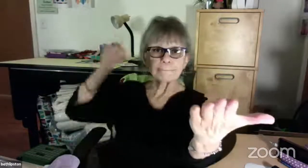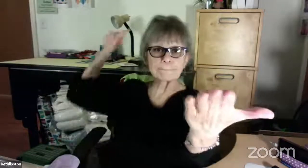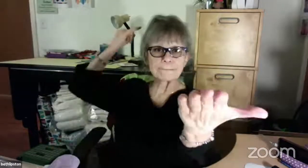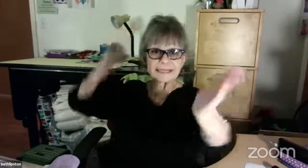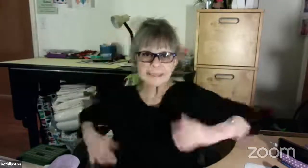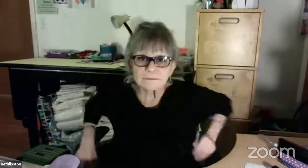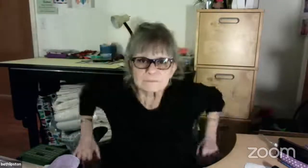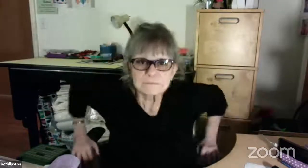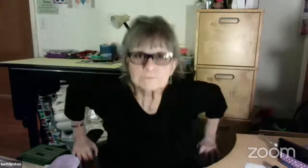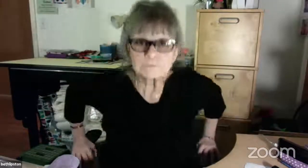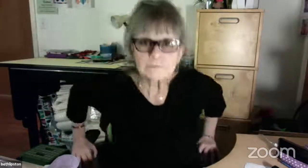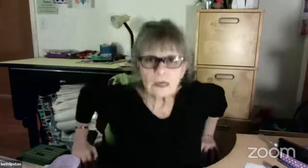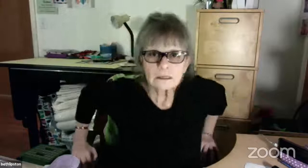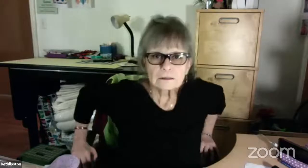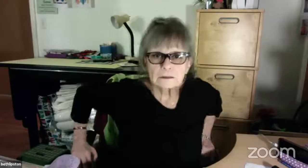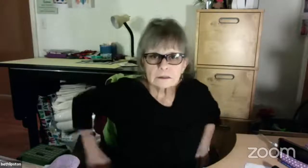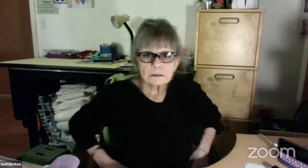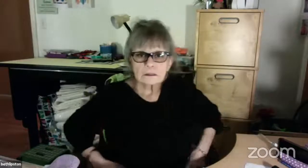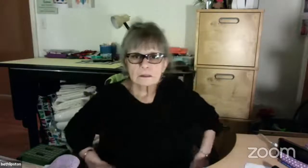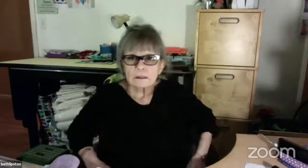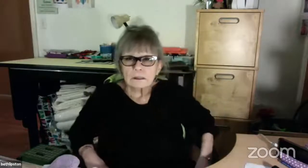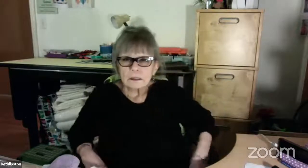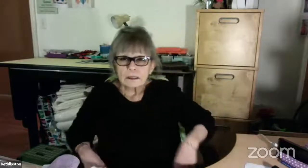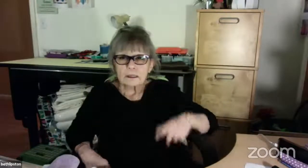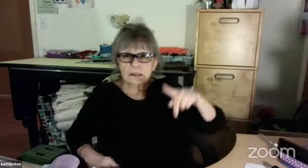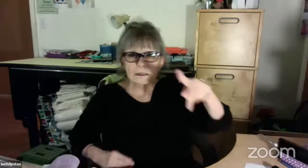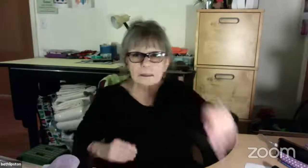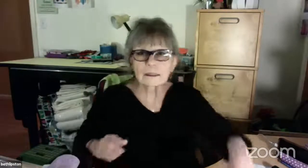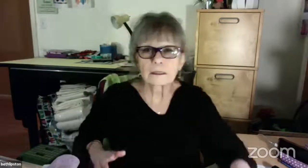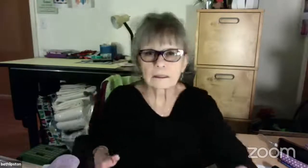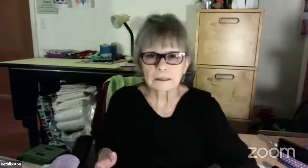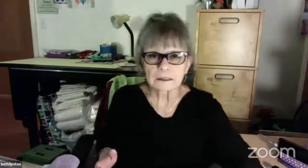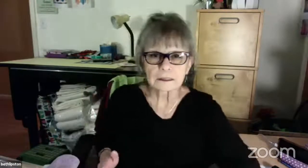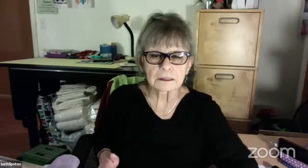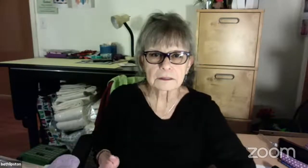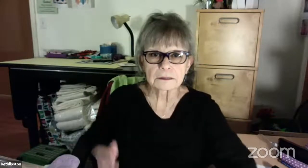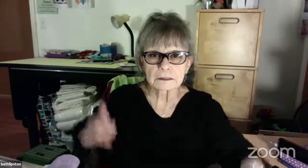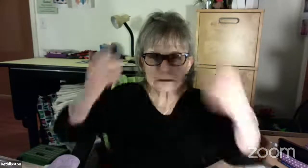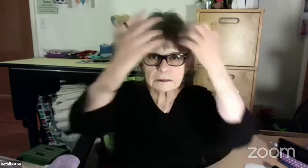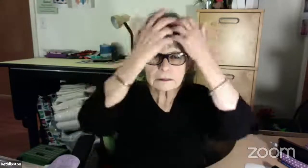will always continue learning. Jamie, do you have a comment?